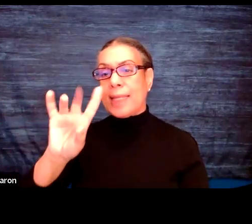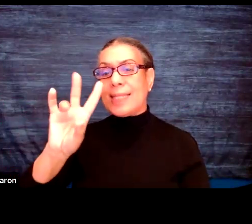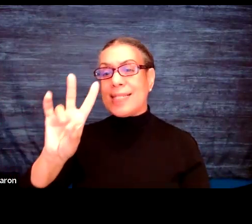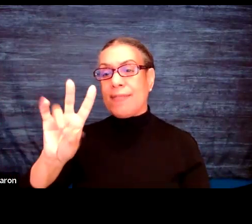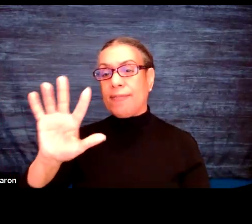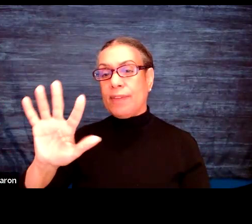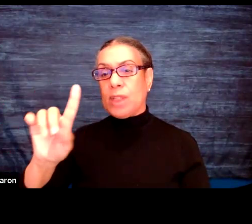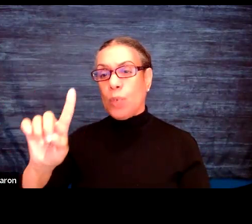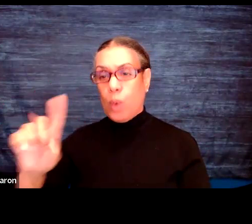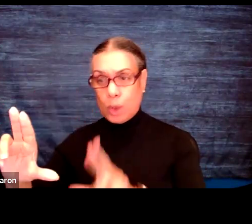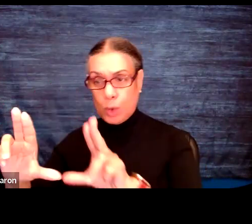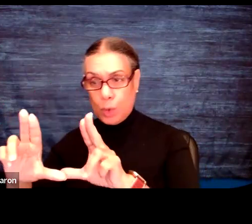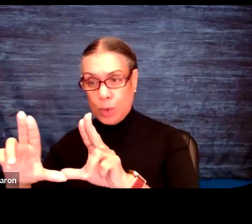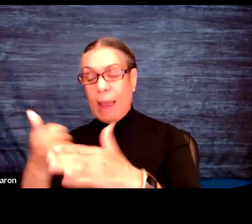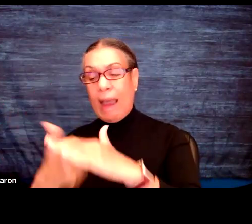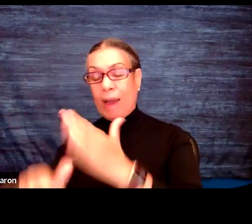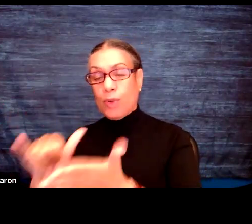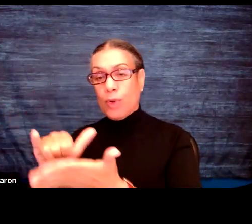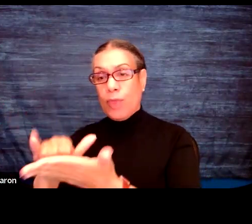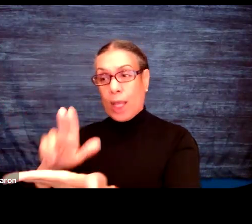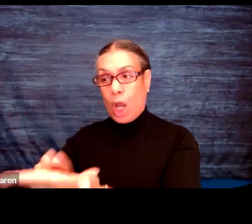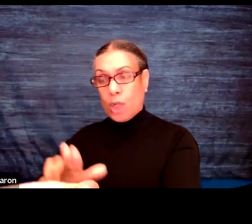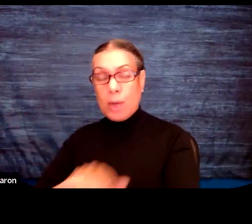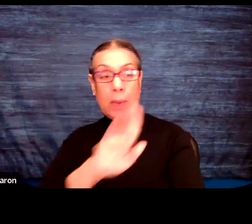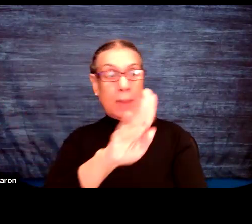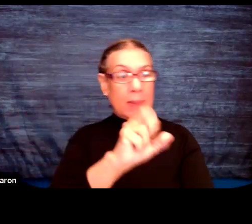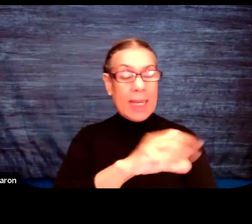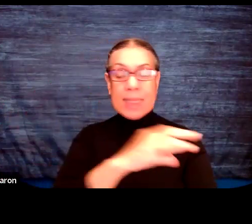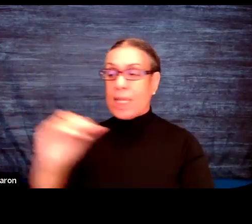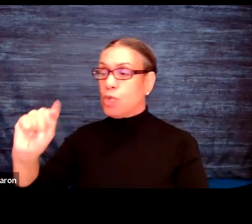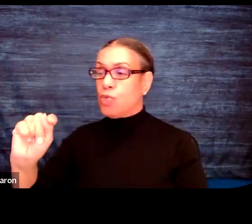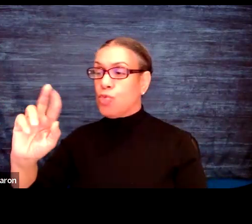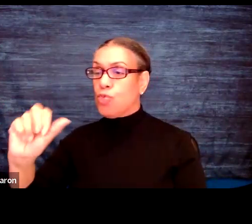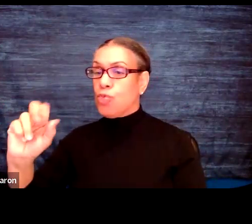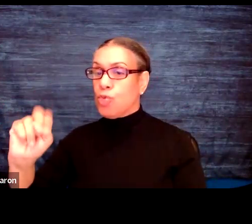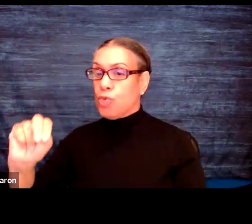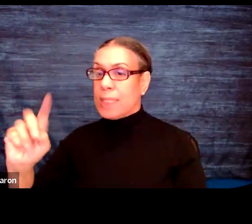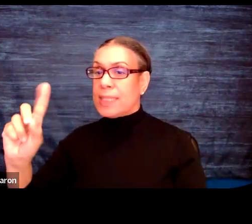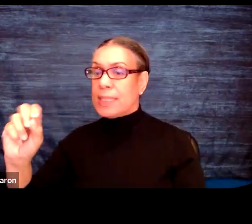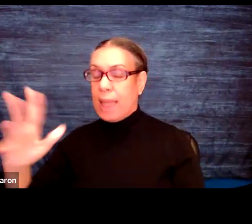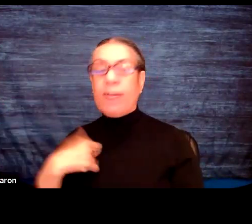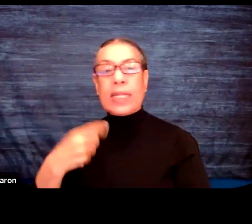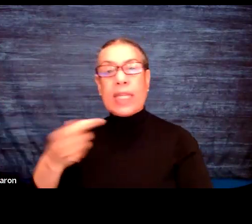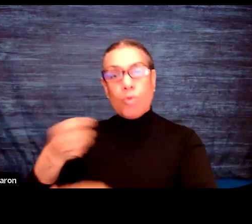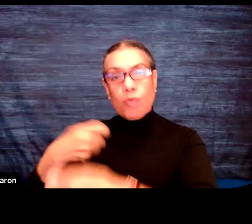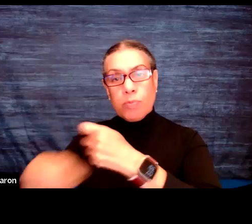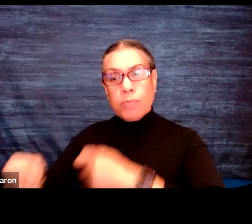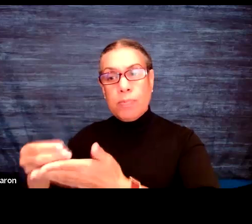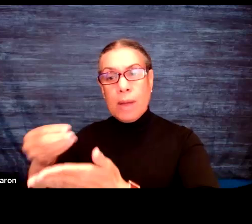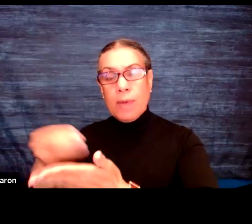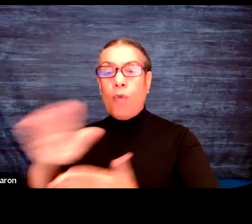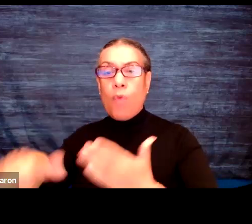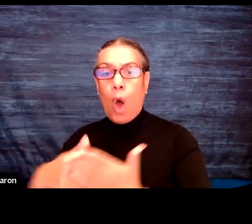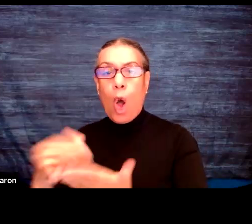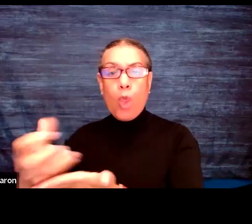union. Under the contract between BPS and Transdev, Transdev is reimbursed for all unionized personnel